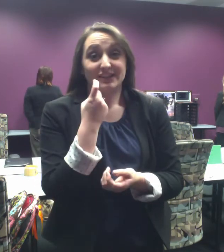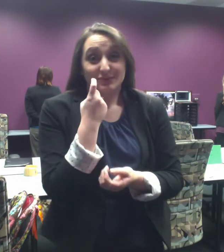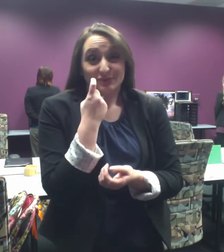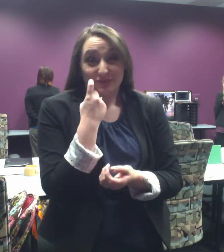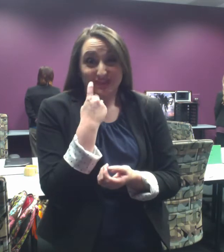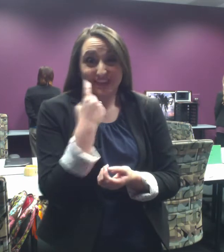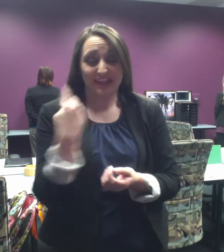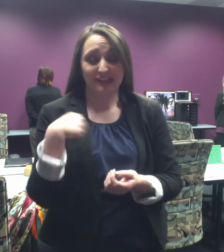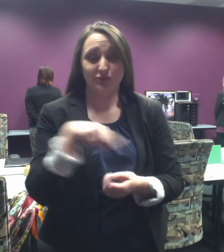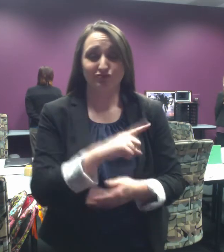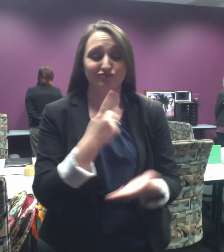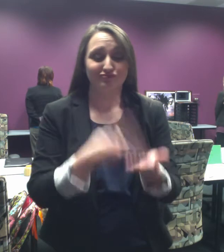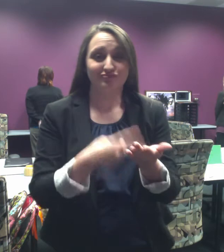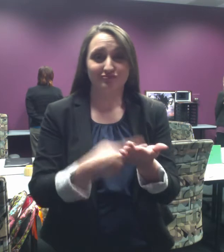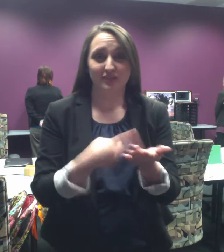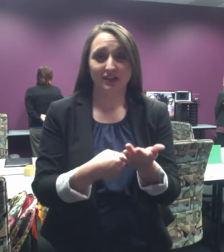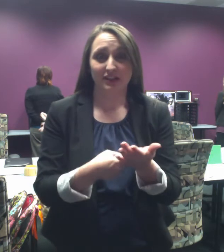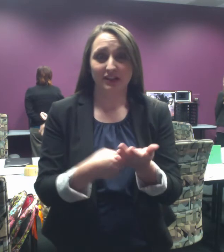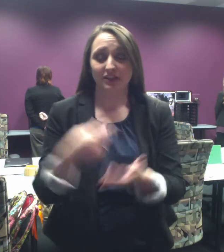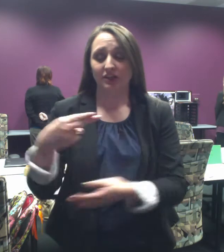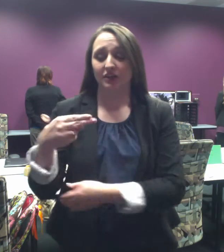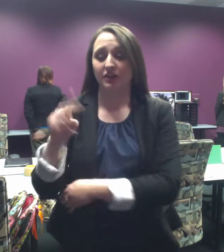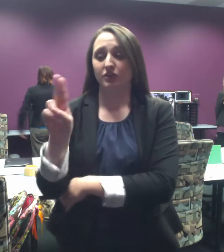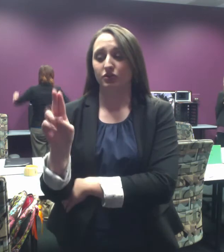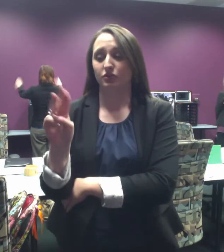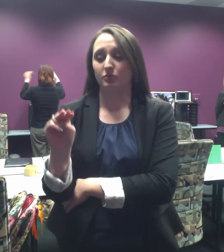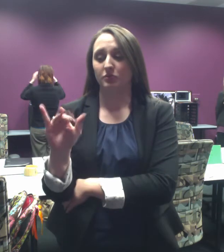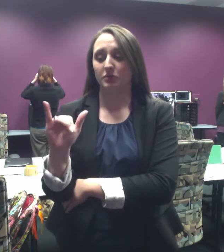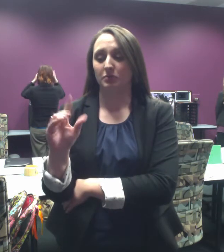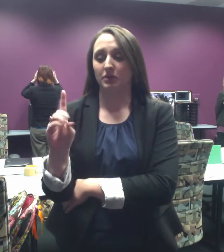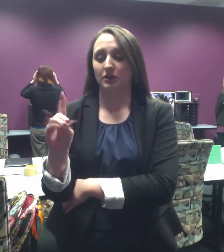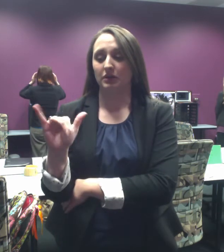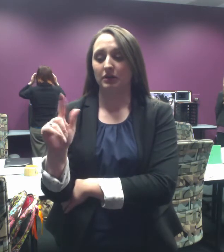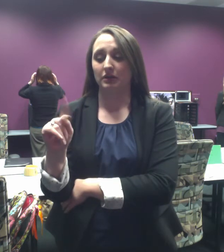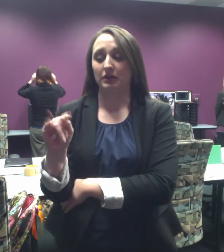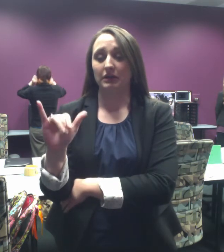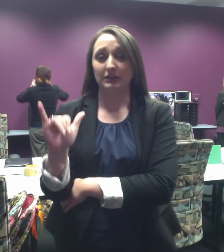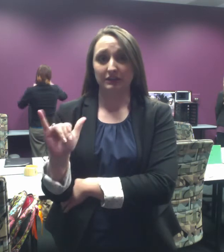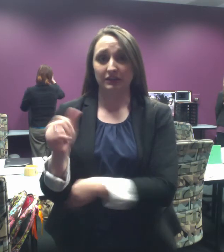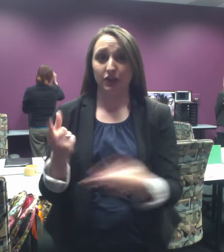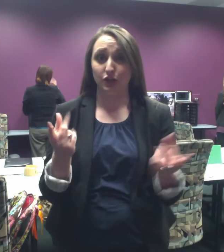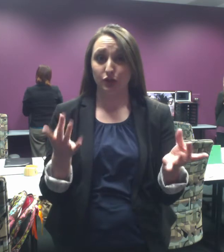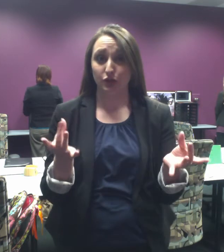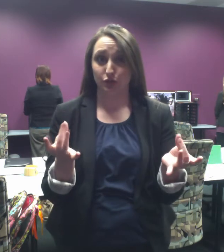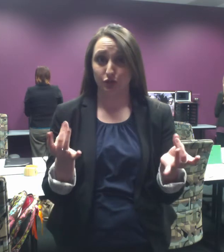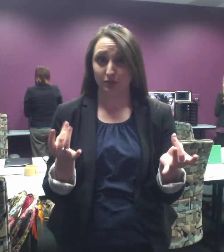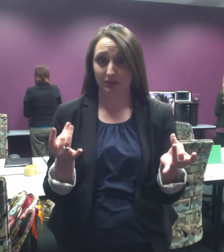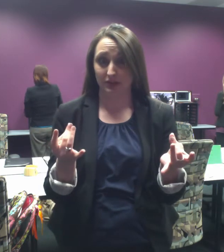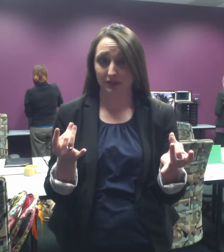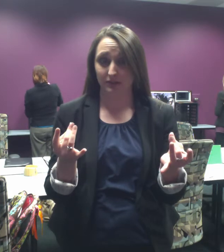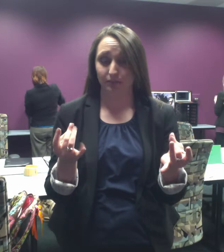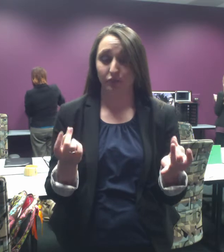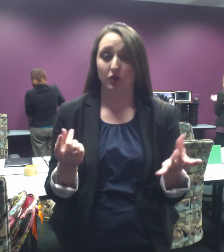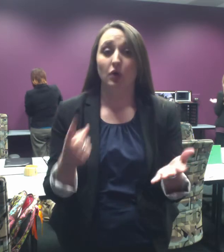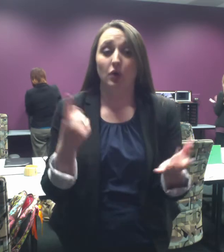first thing you need to do is in your notebooks, I've got, I believe, 9 vocabulary words that we need to make sure that we know for sure and get those